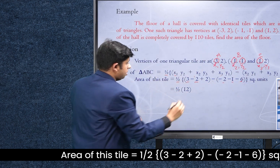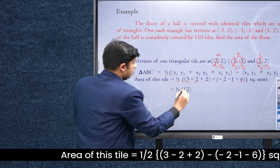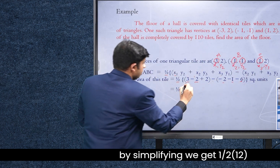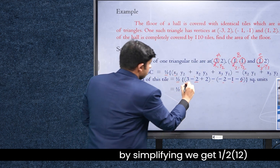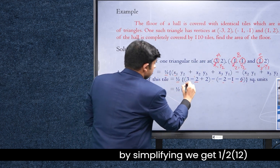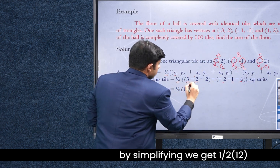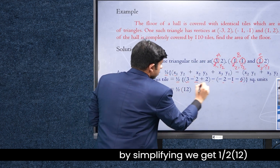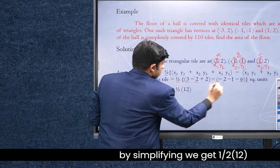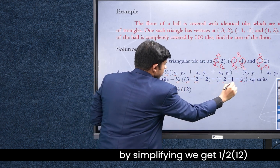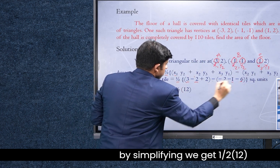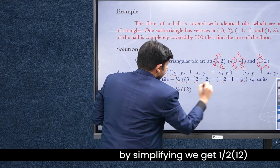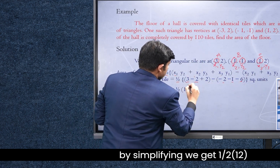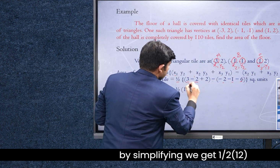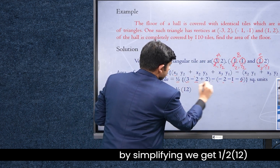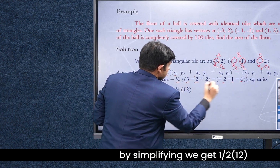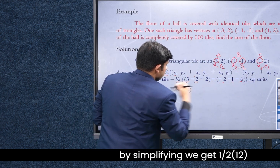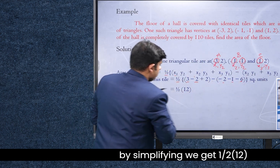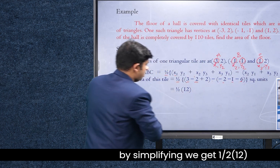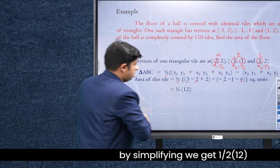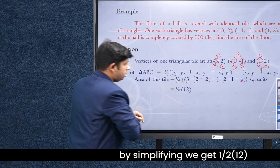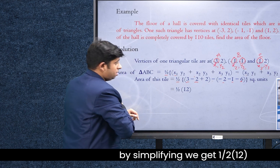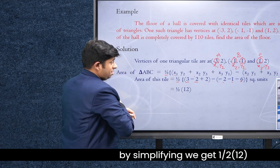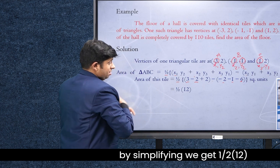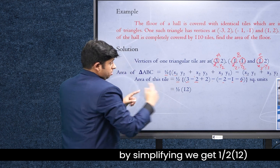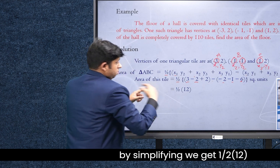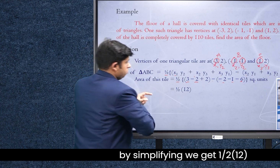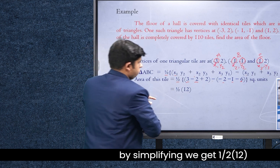By simplifying, we get half into 12.